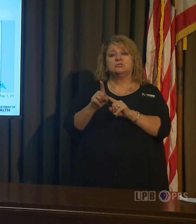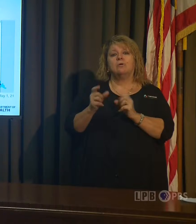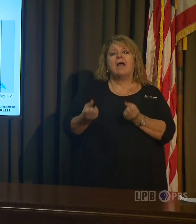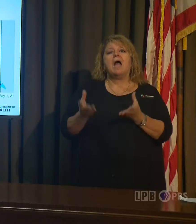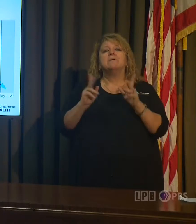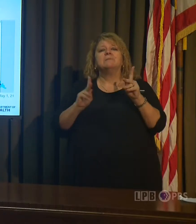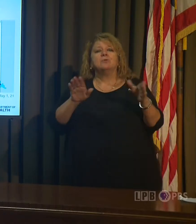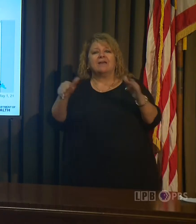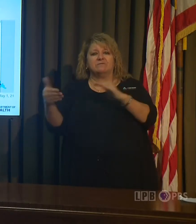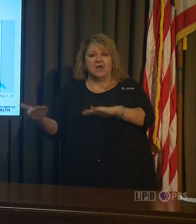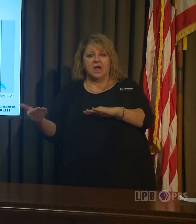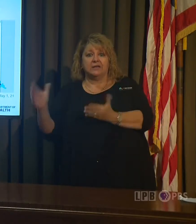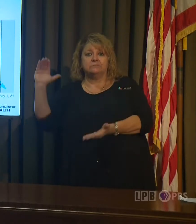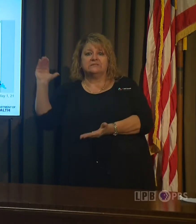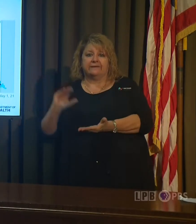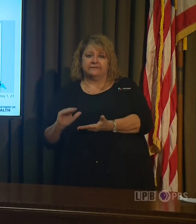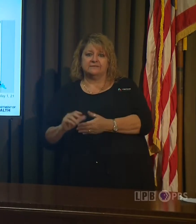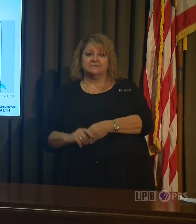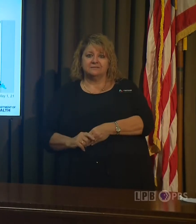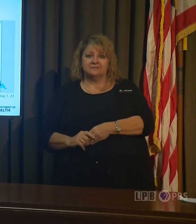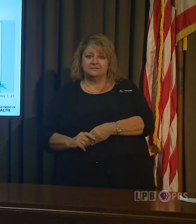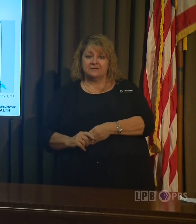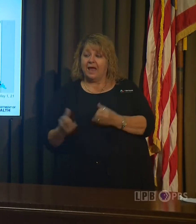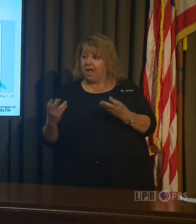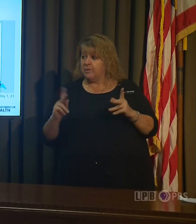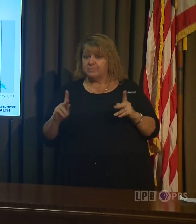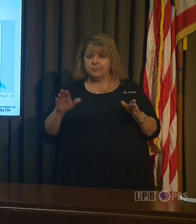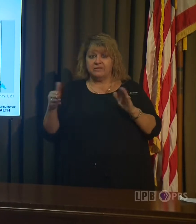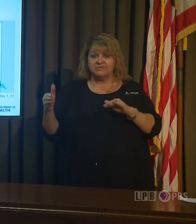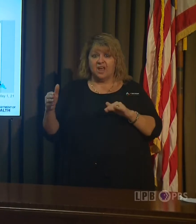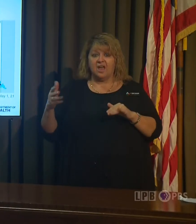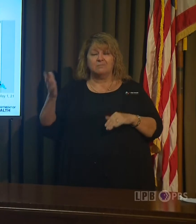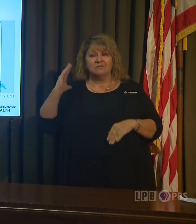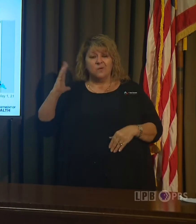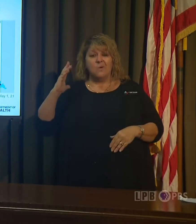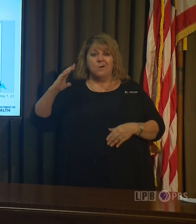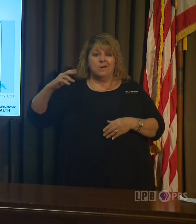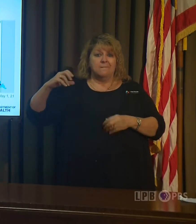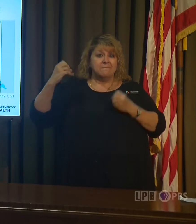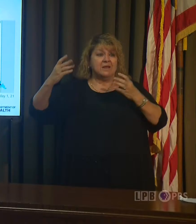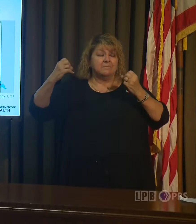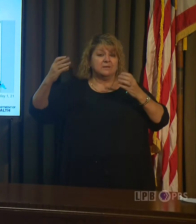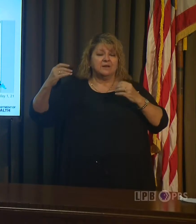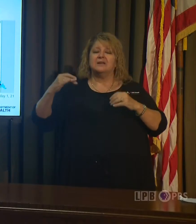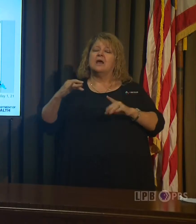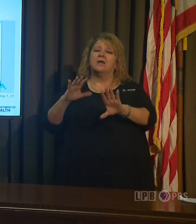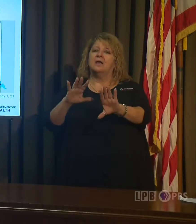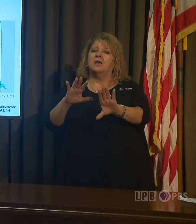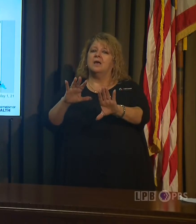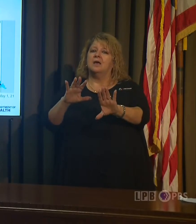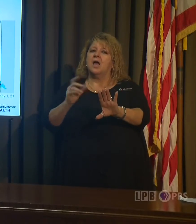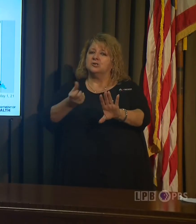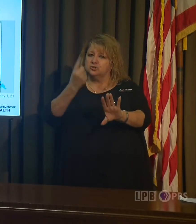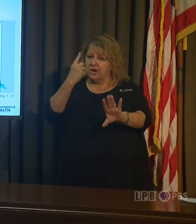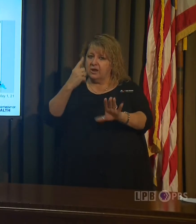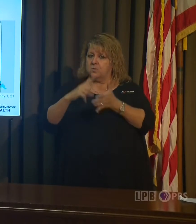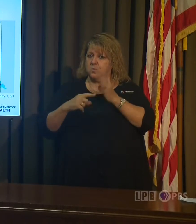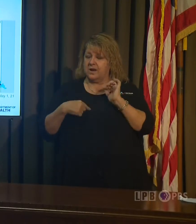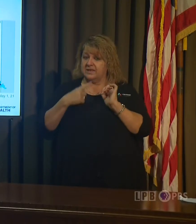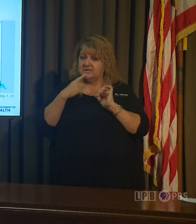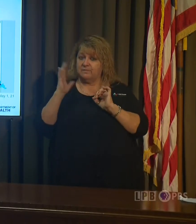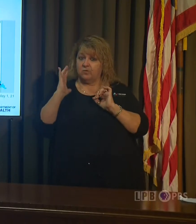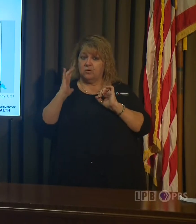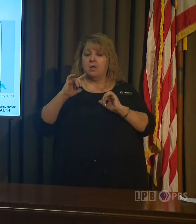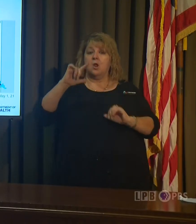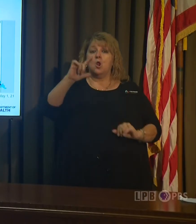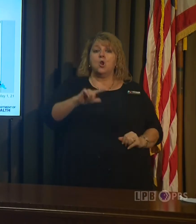deaths and the decrease in the deaths reported day on day. Now, make no mistake, and this goes back to what I said earlier,